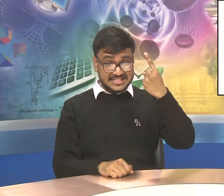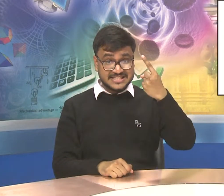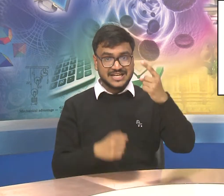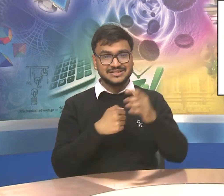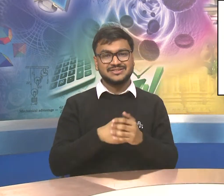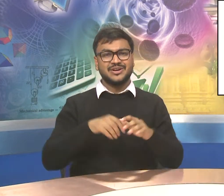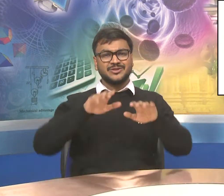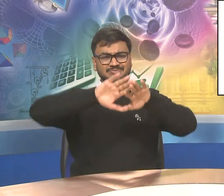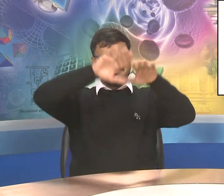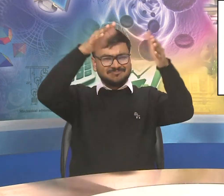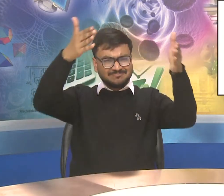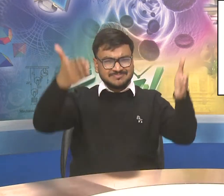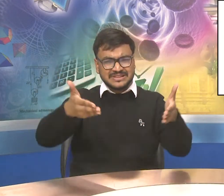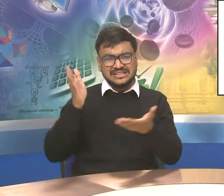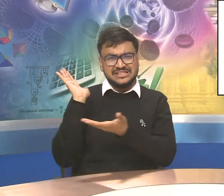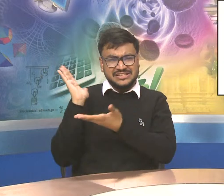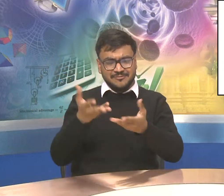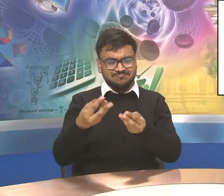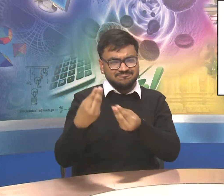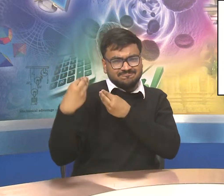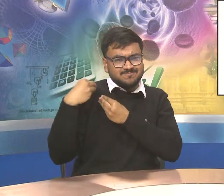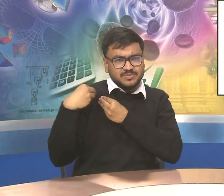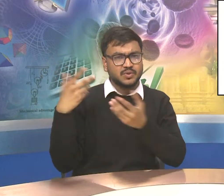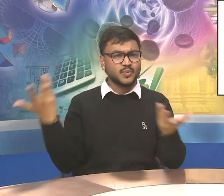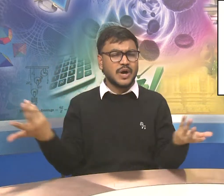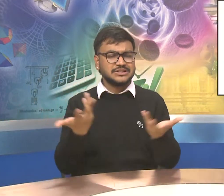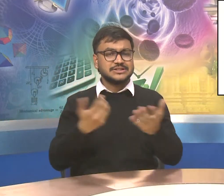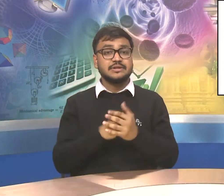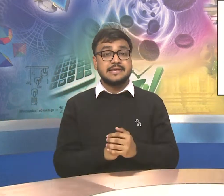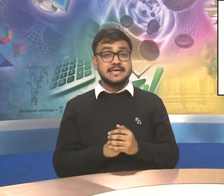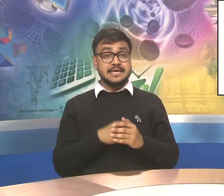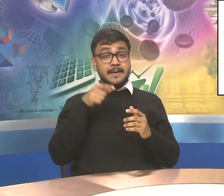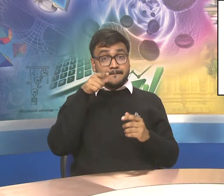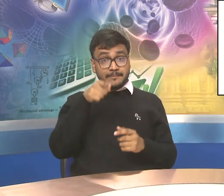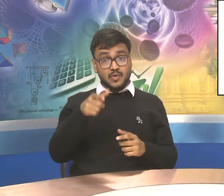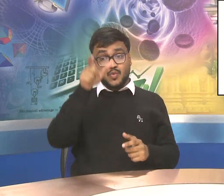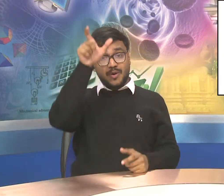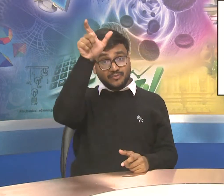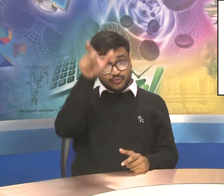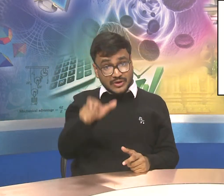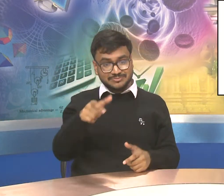In those 7, first one is lending or circulation